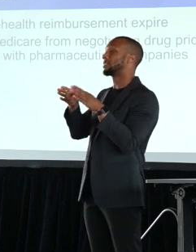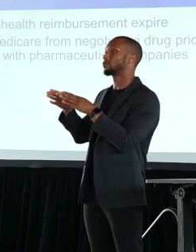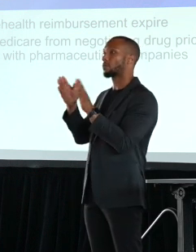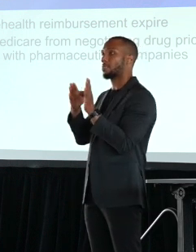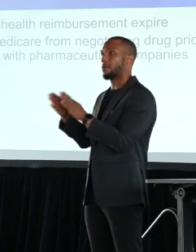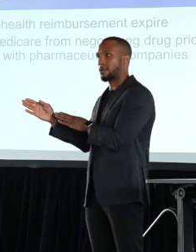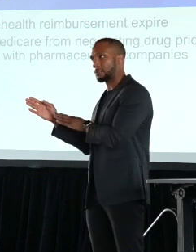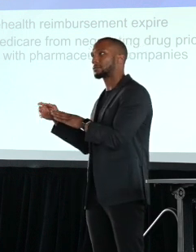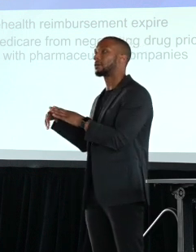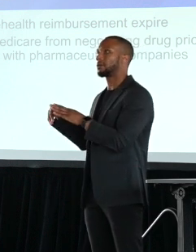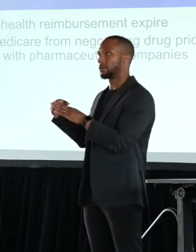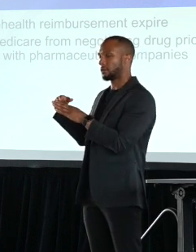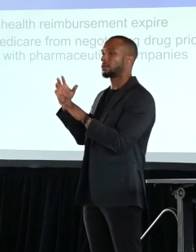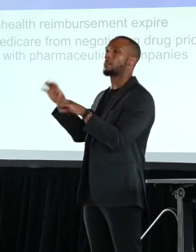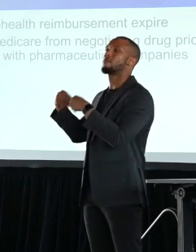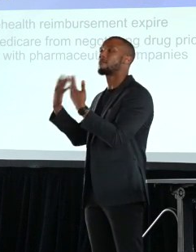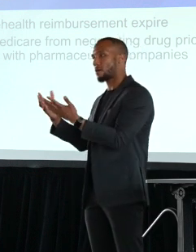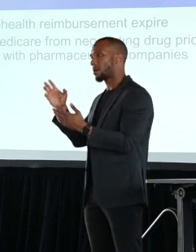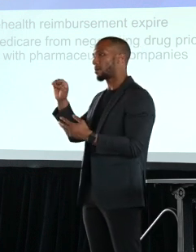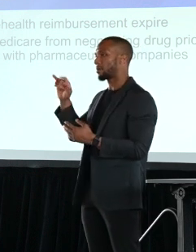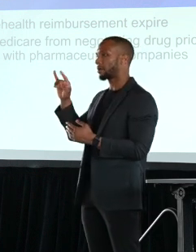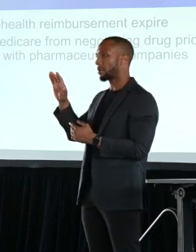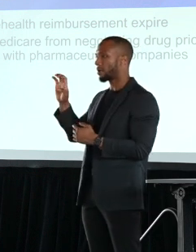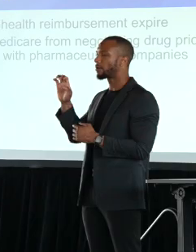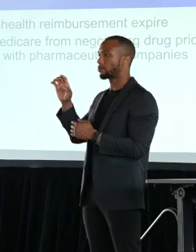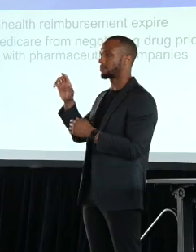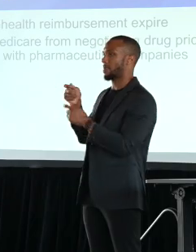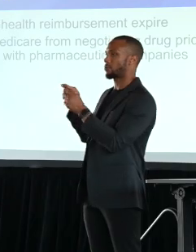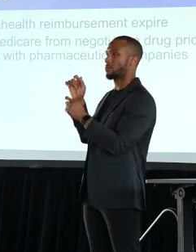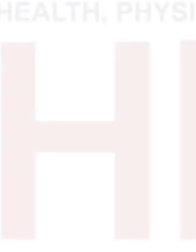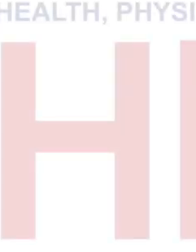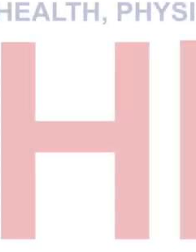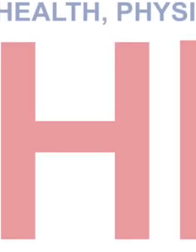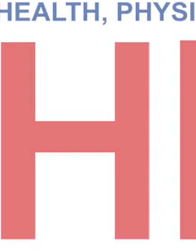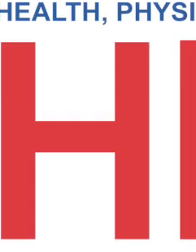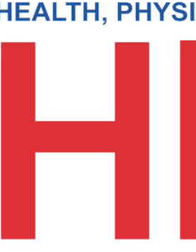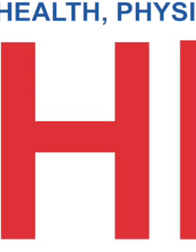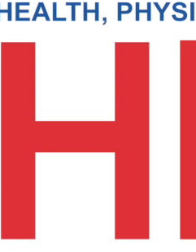repealing that provision and stopping Medicare from negotiating drug prices directly with pharmaceutical companies. So